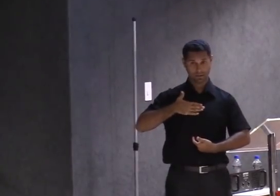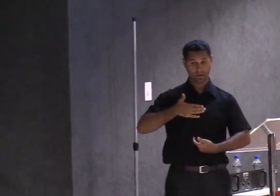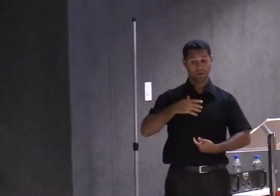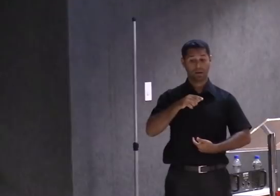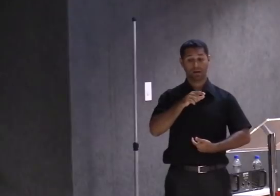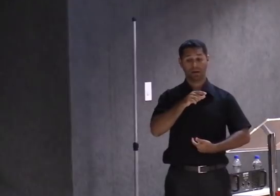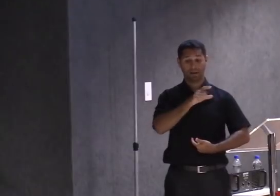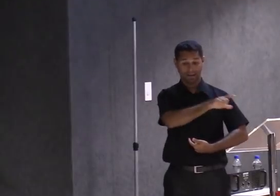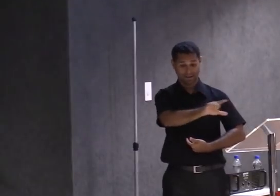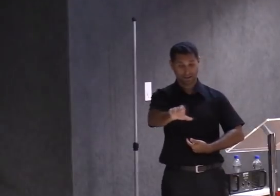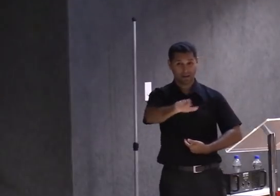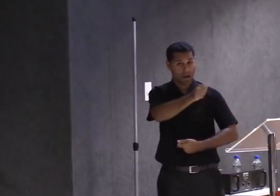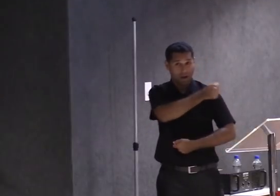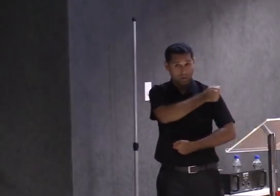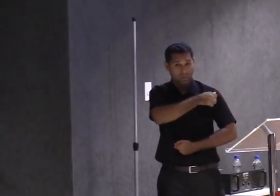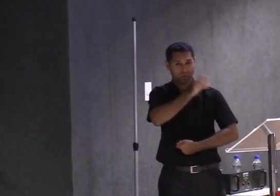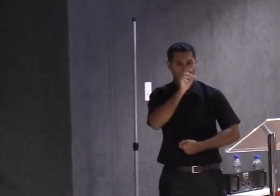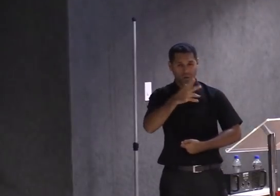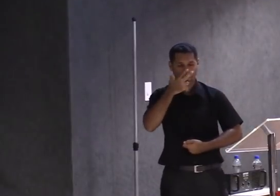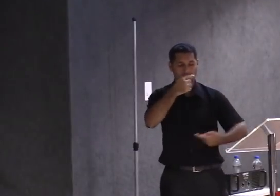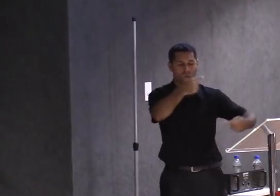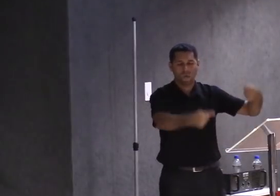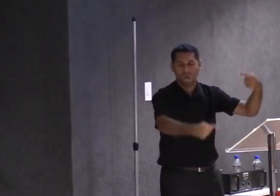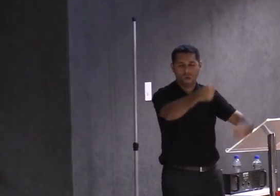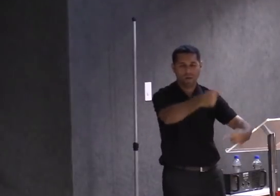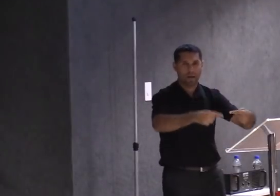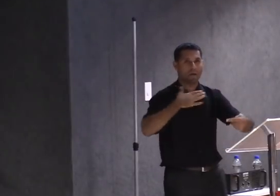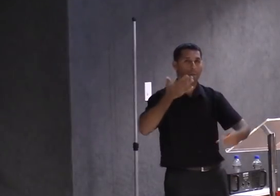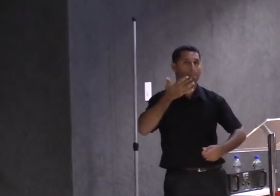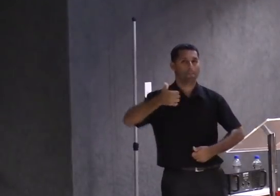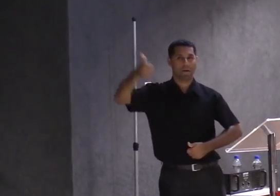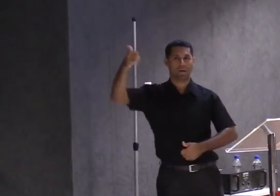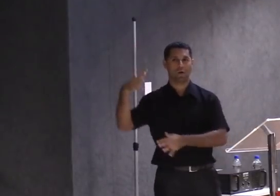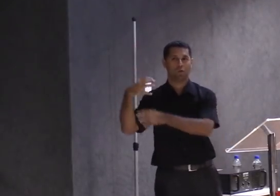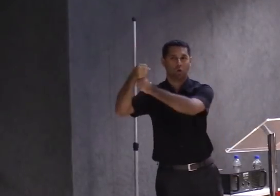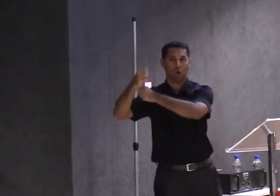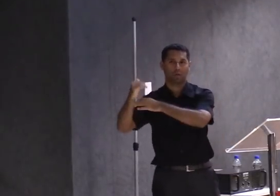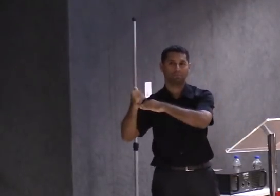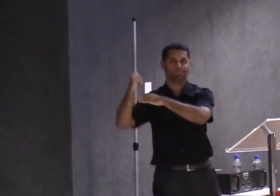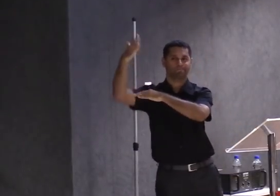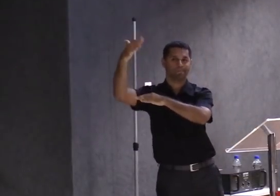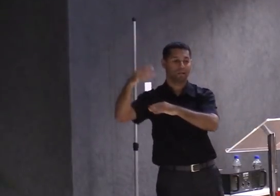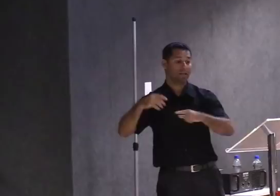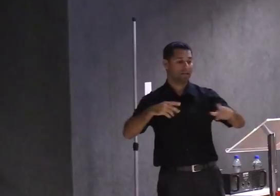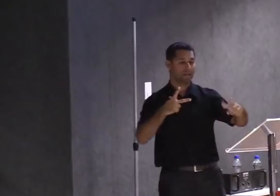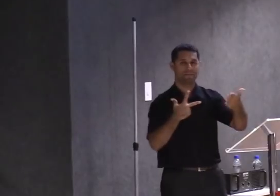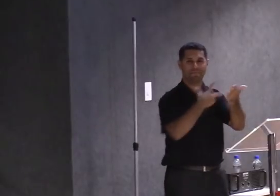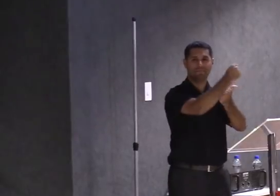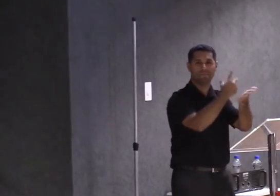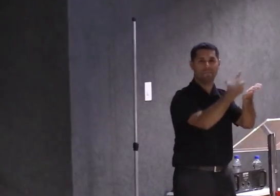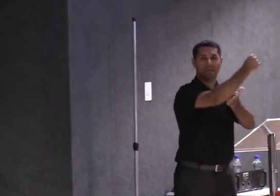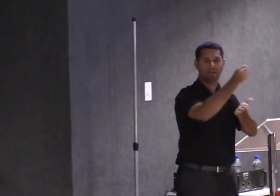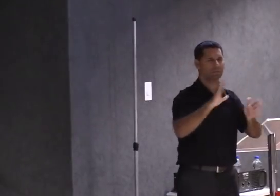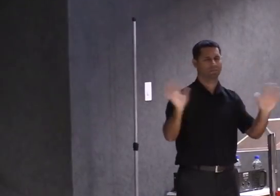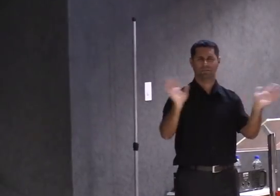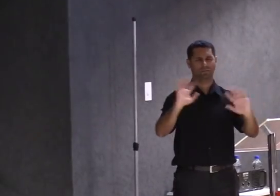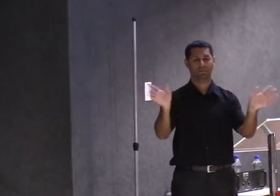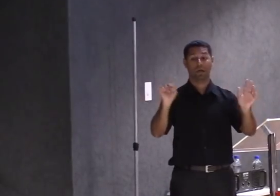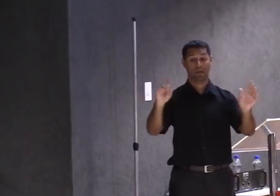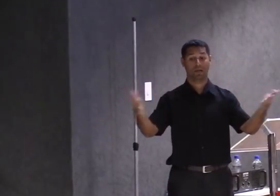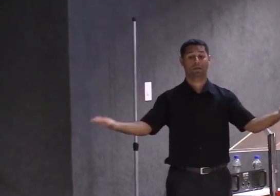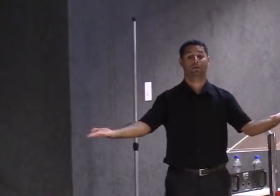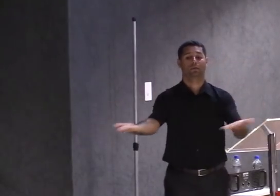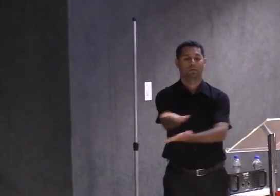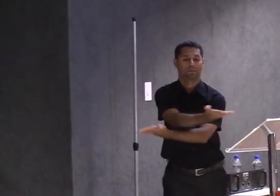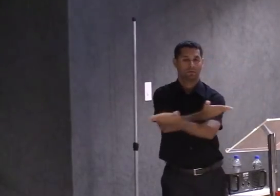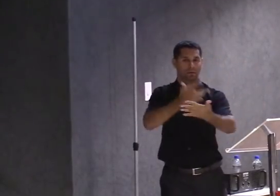que os estudantes não mais competirão por nota, quem tem uma nota maior, mas sim vai se trabalhar um processo